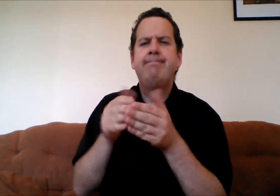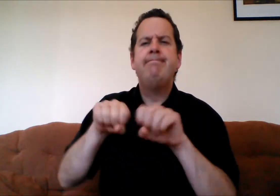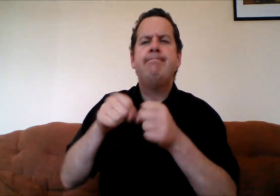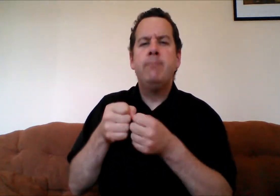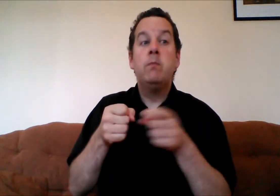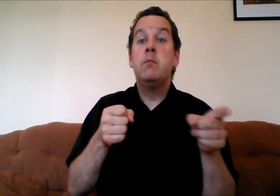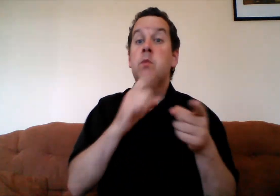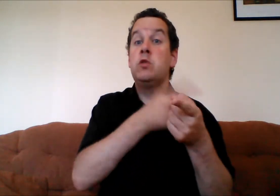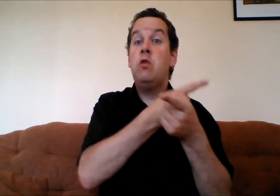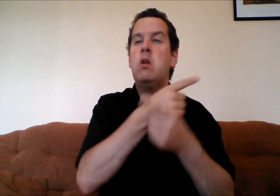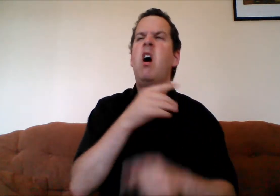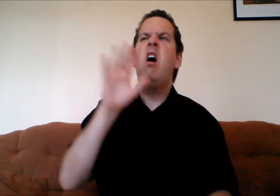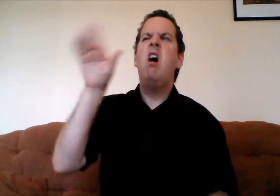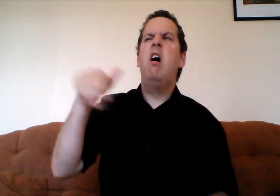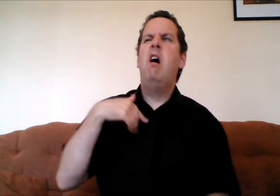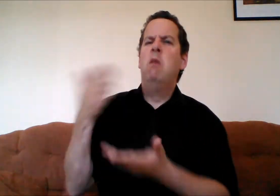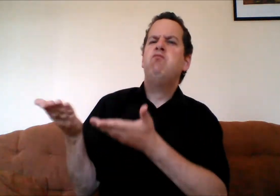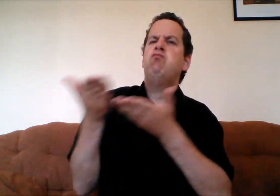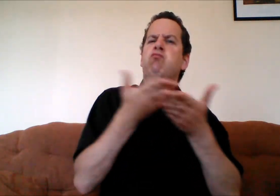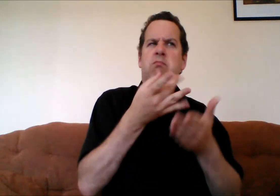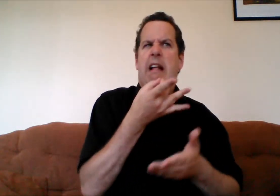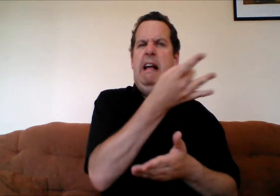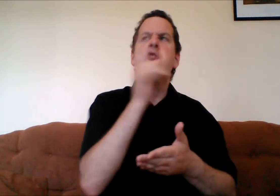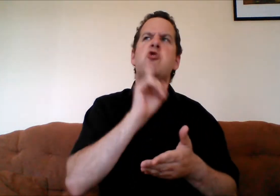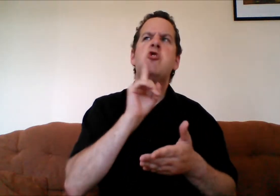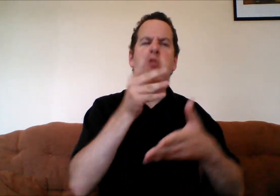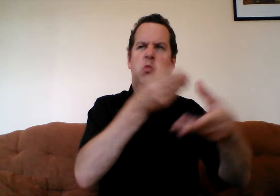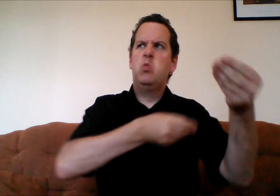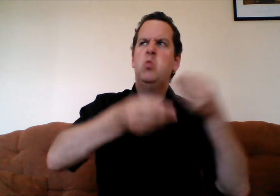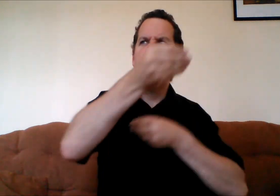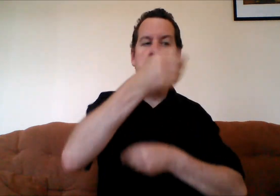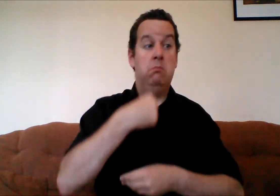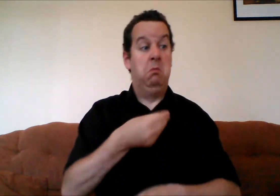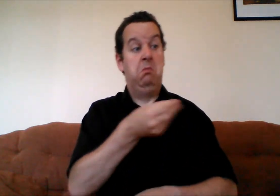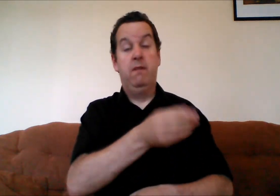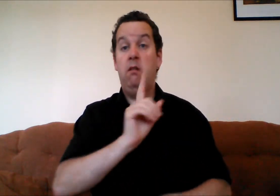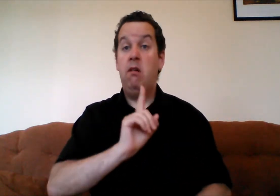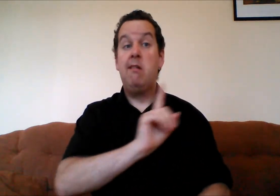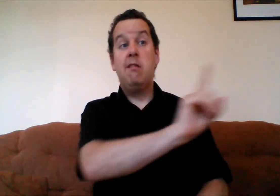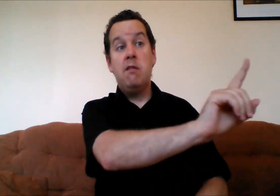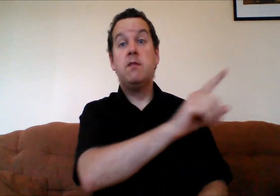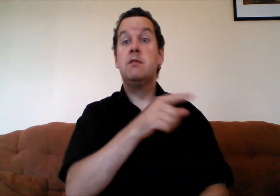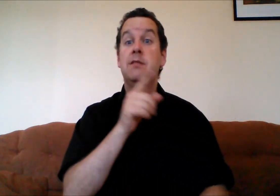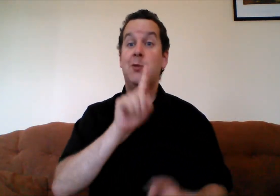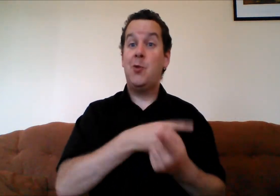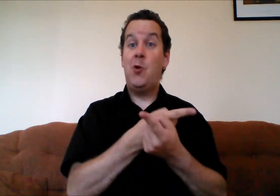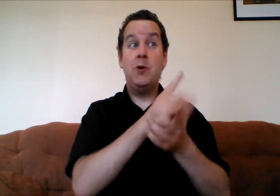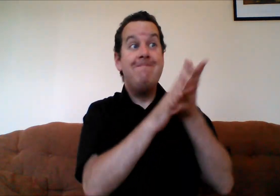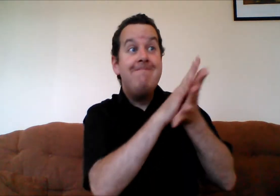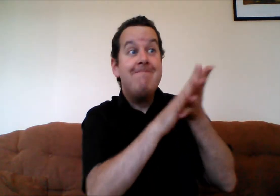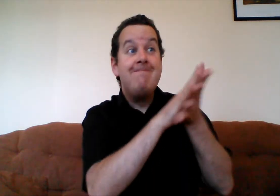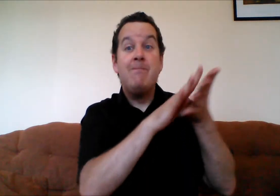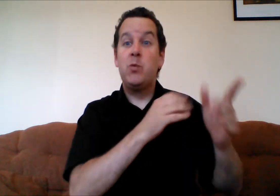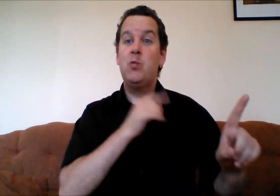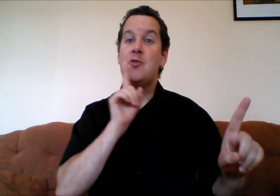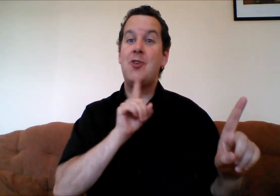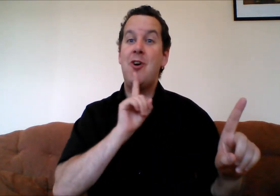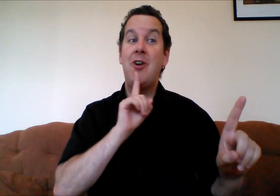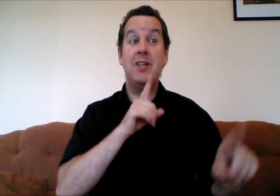back, and I'll get another one off the girl from you." And she spoke to this girl in sign language, and she explained to me it's the same the world over. Actually, it's